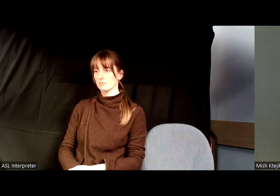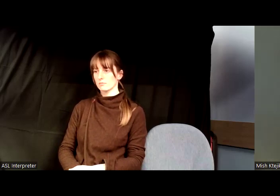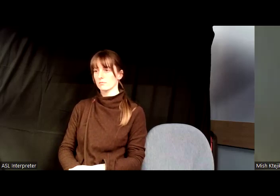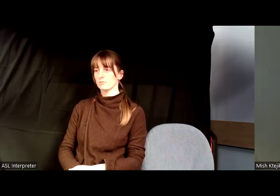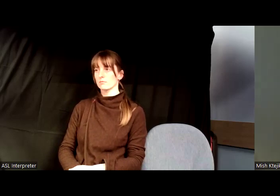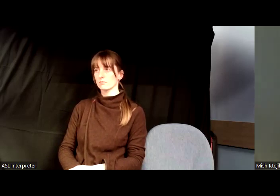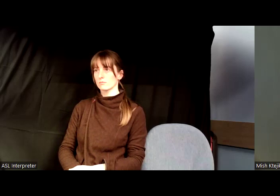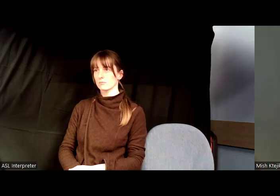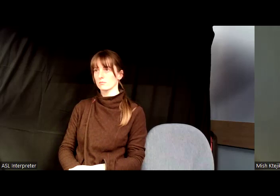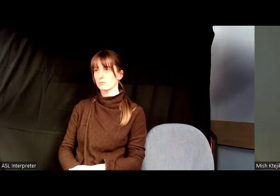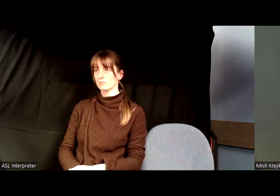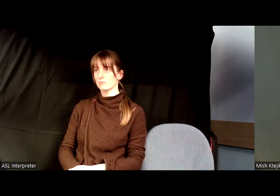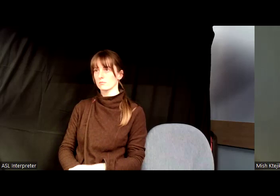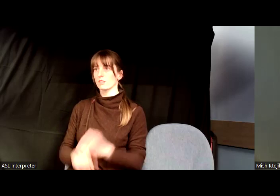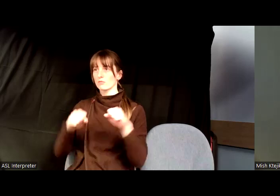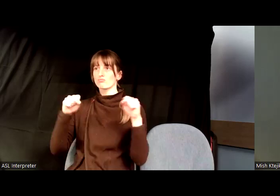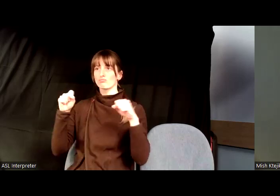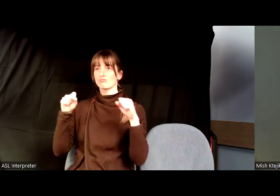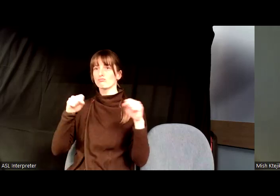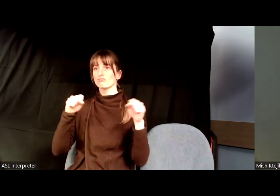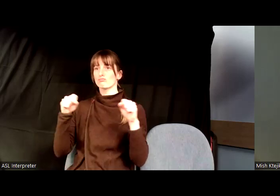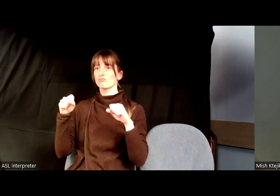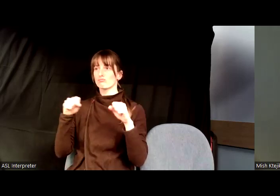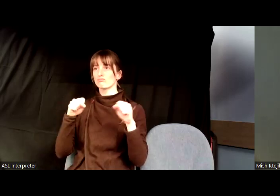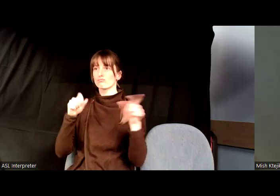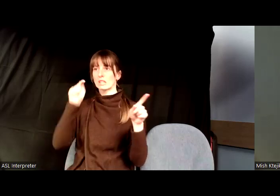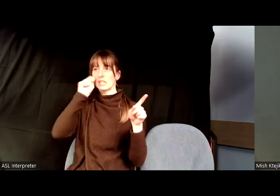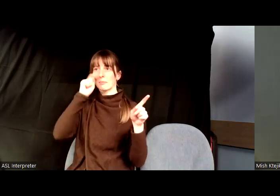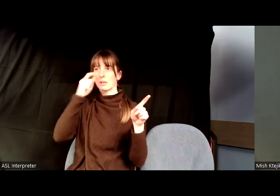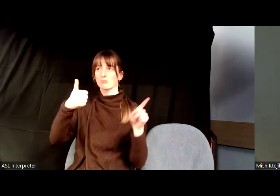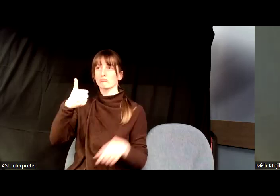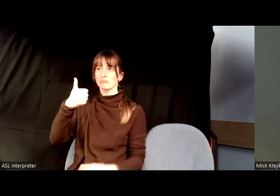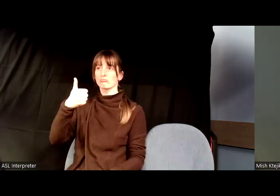change something, then we could change something later. Tammy's giving a thumbs up.